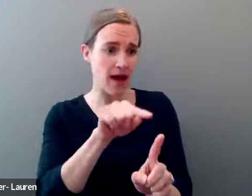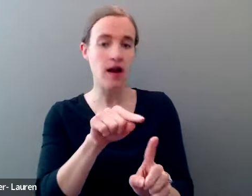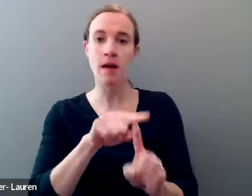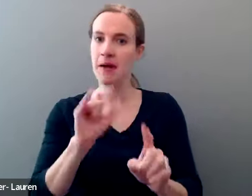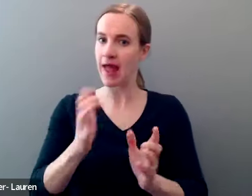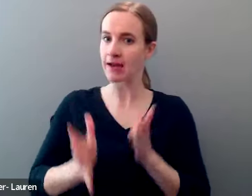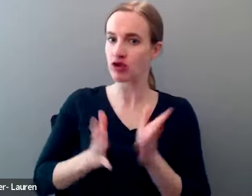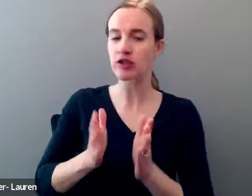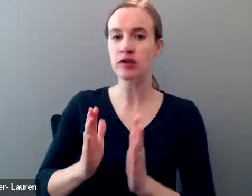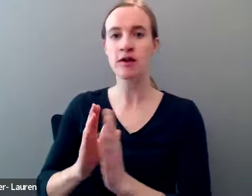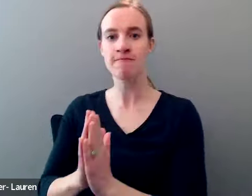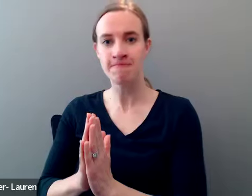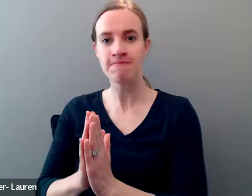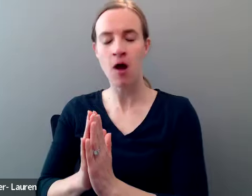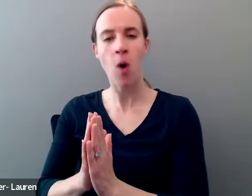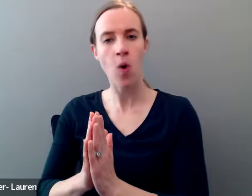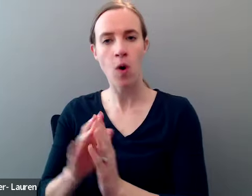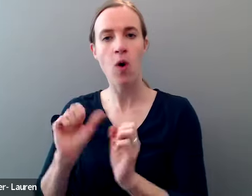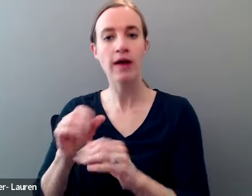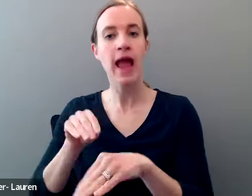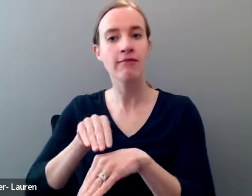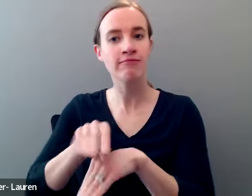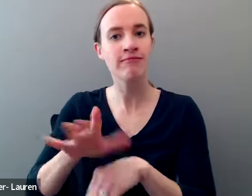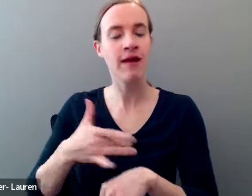also provide you a great sense of comfort and support.